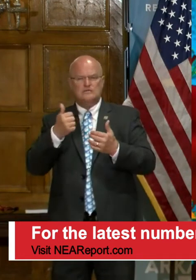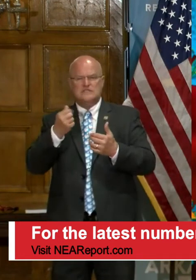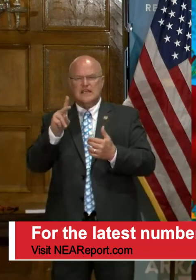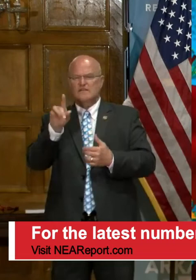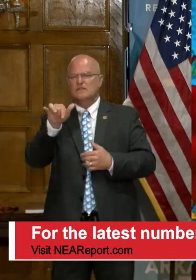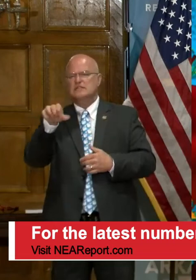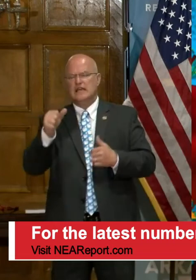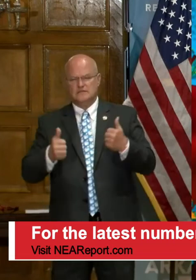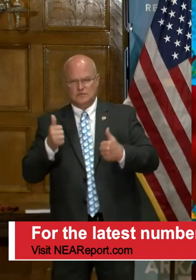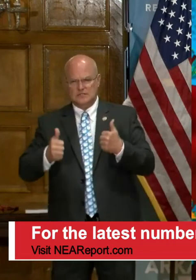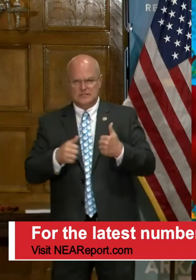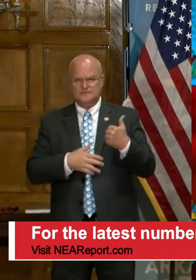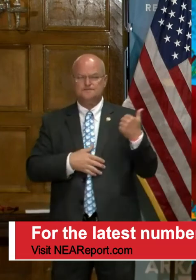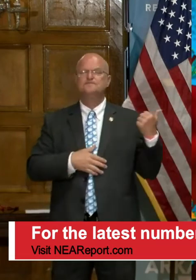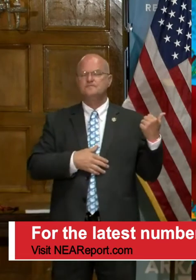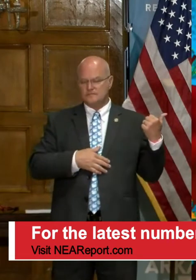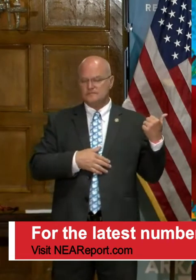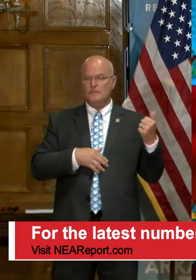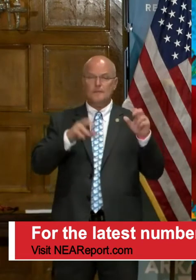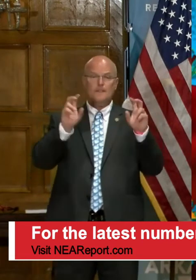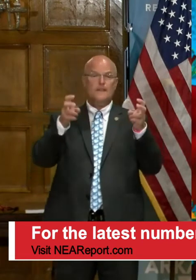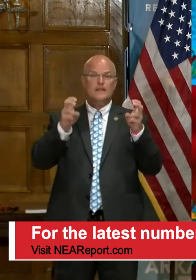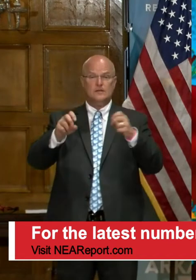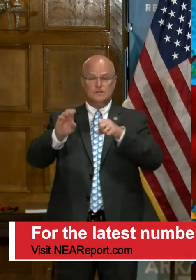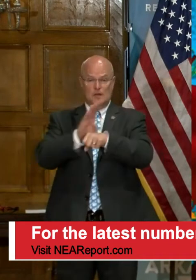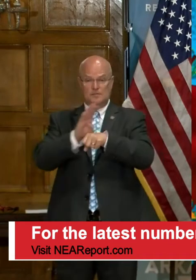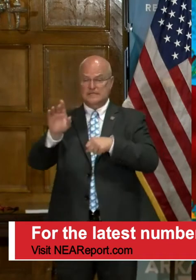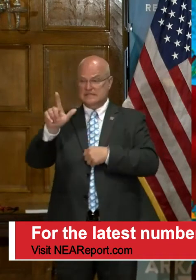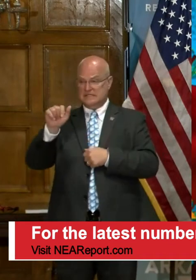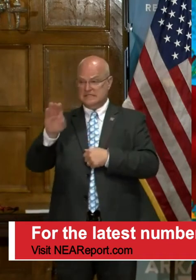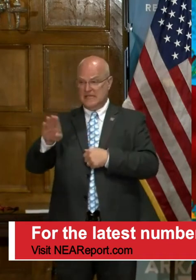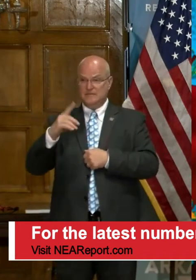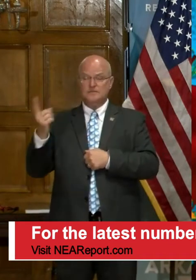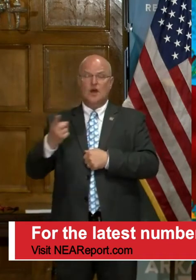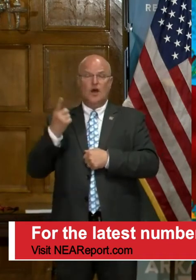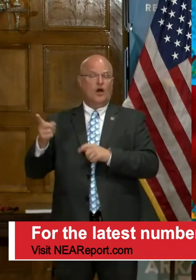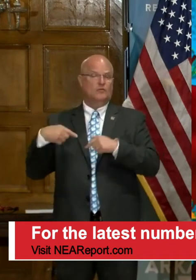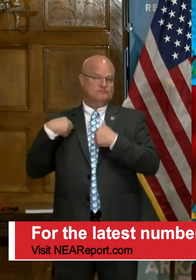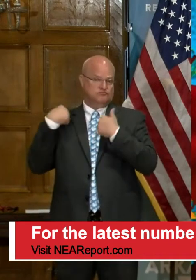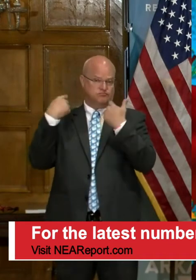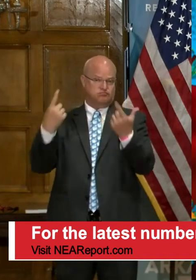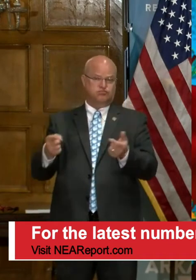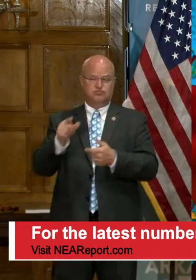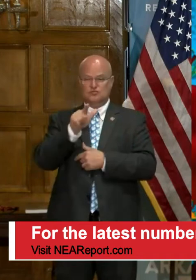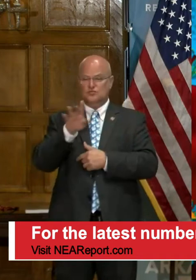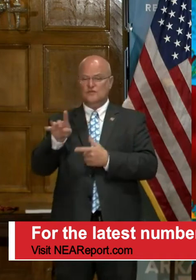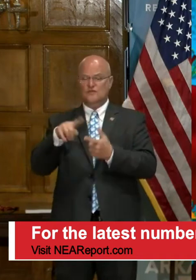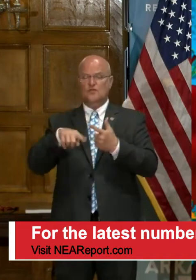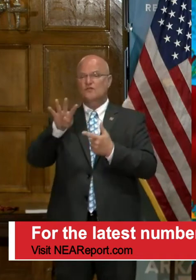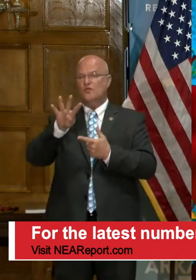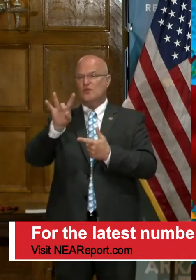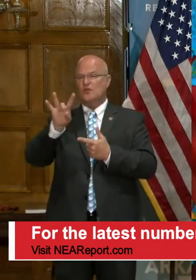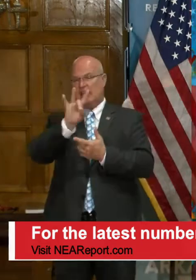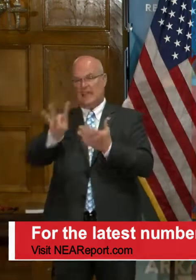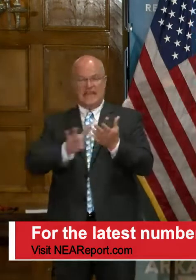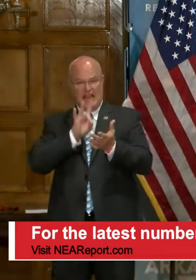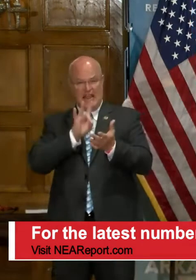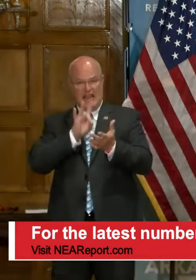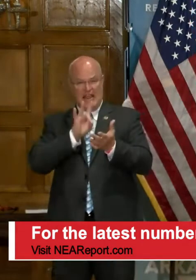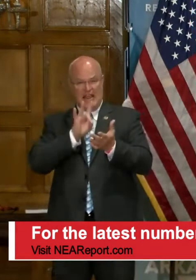days? Well, in terms of the commercial labs, there's always been 24, 48